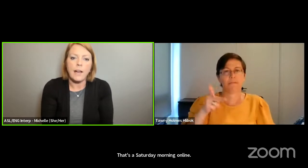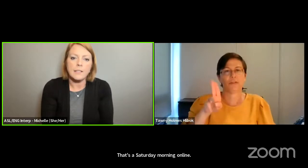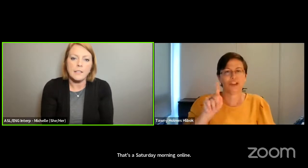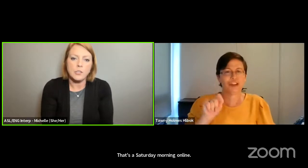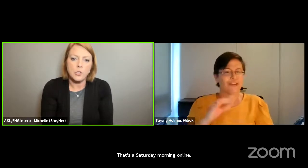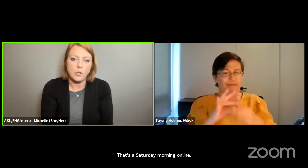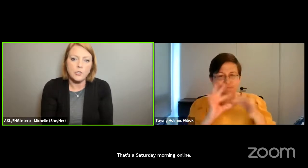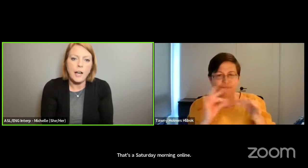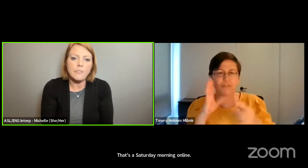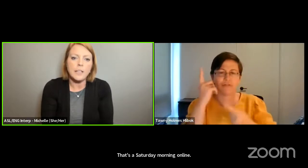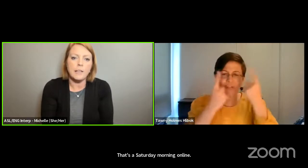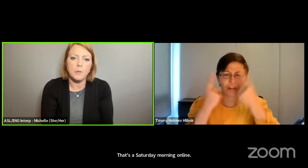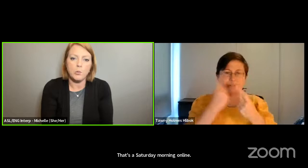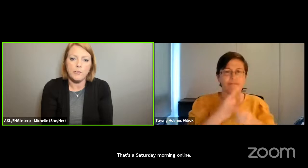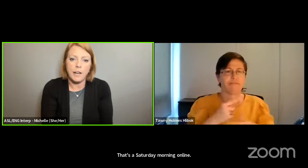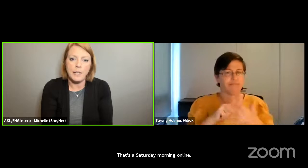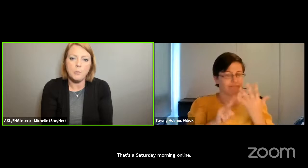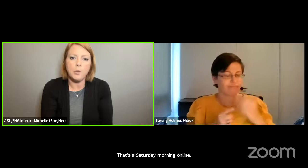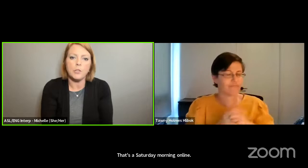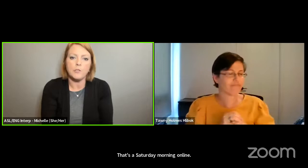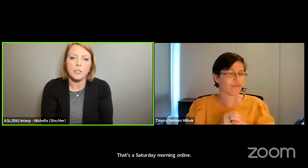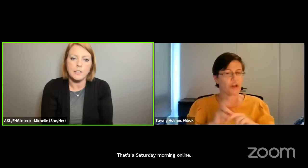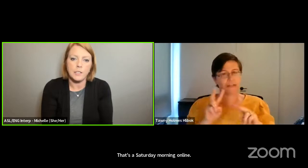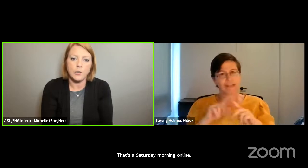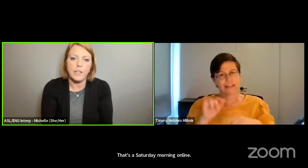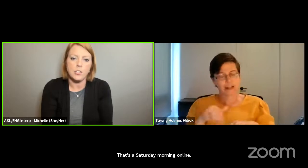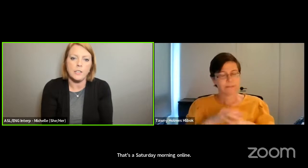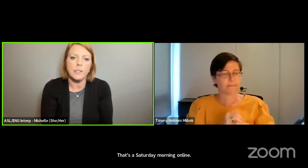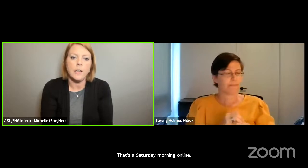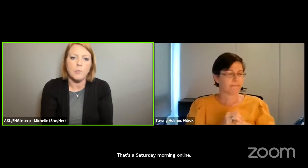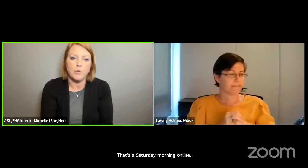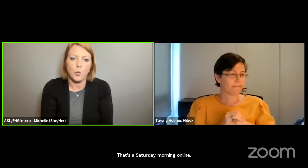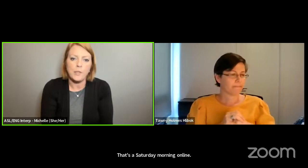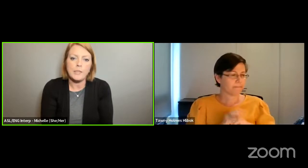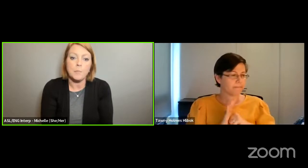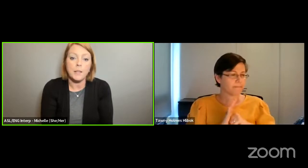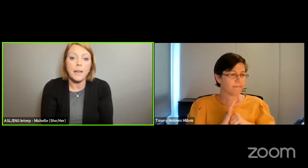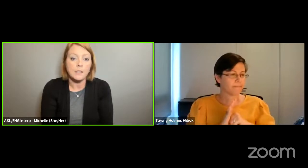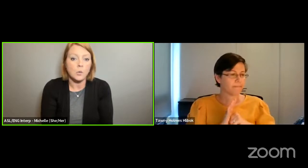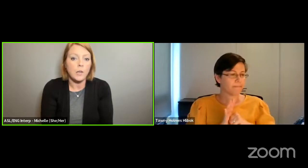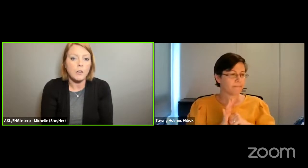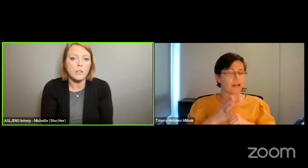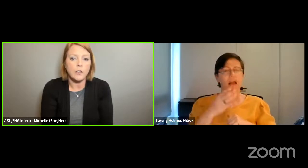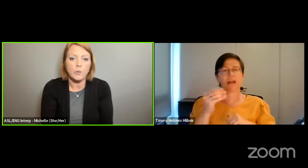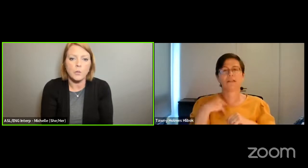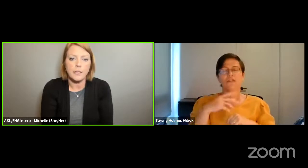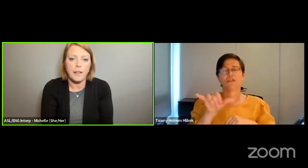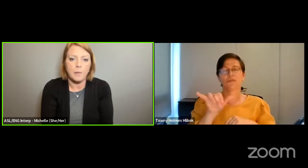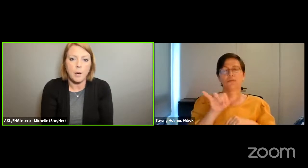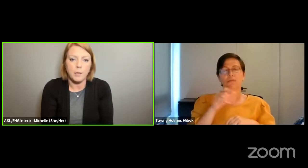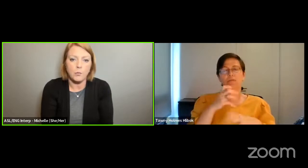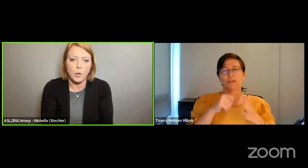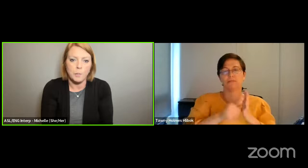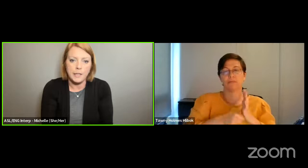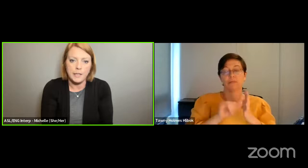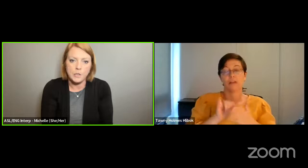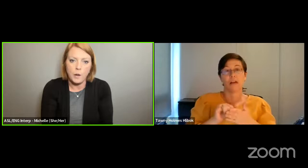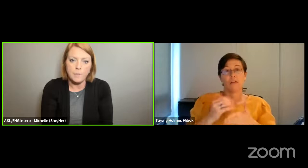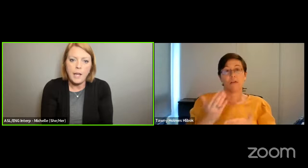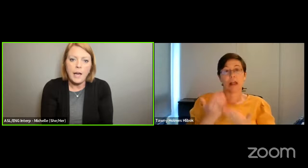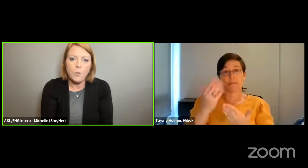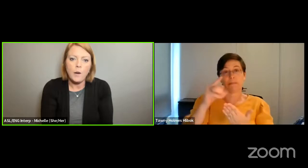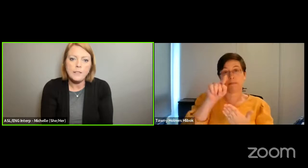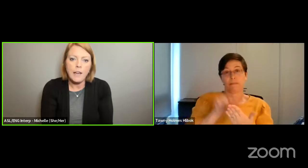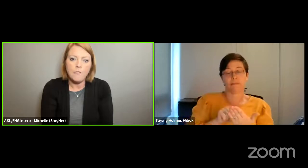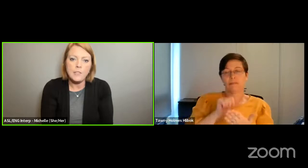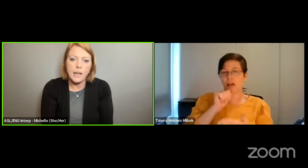everyone have access to the draft and then provide input for consideration before we submit that. So we are looking forward to that public forum meeting as